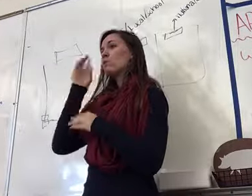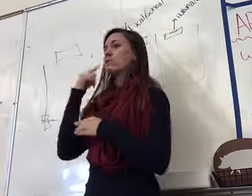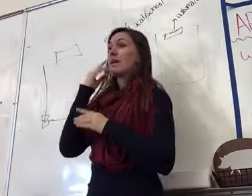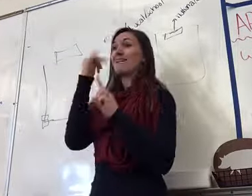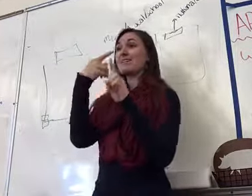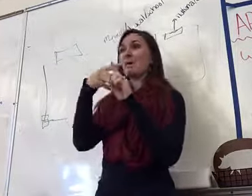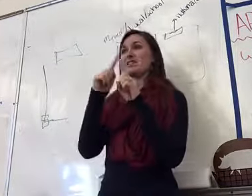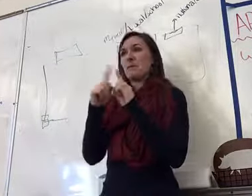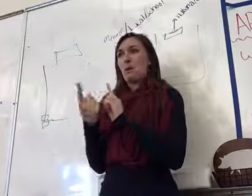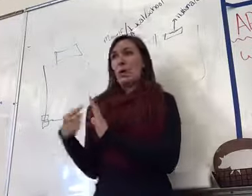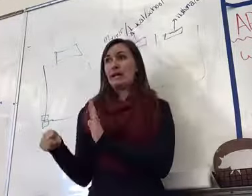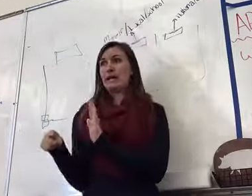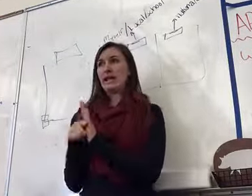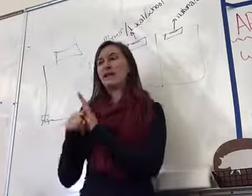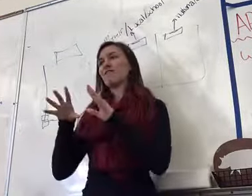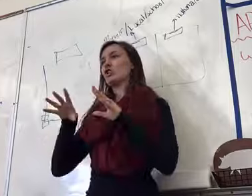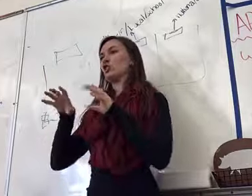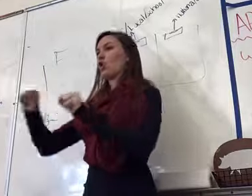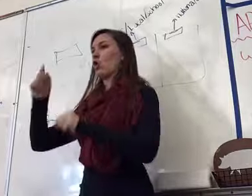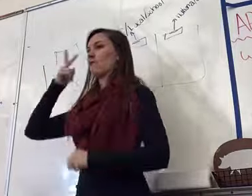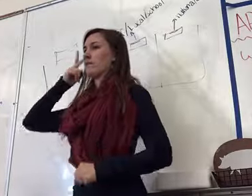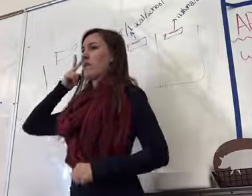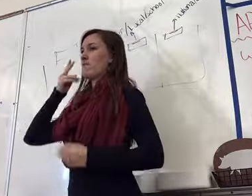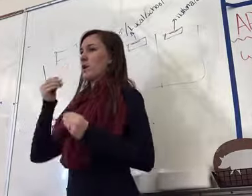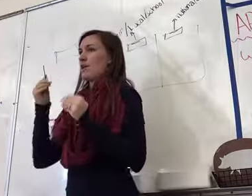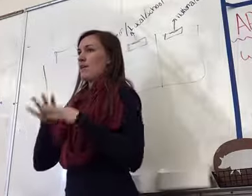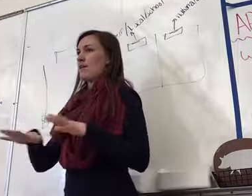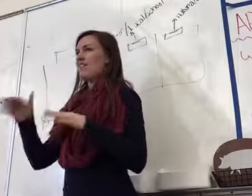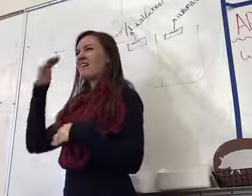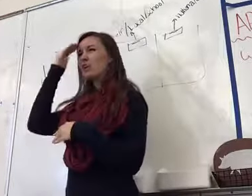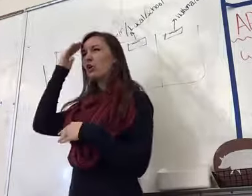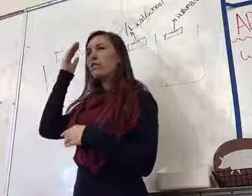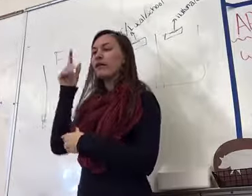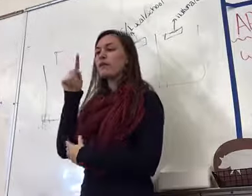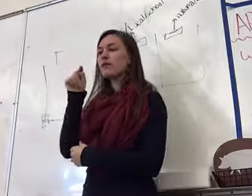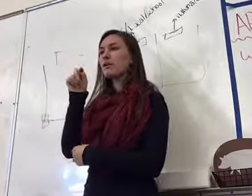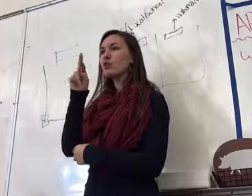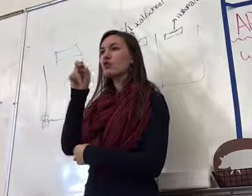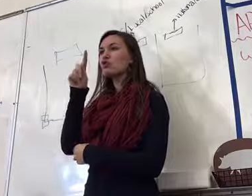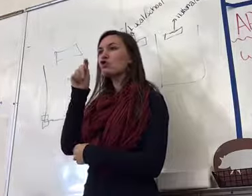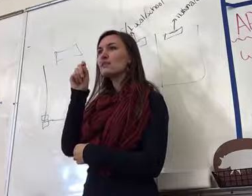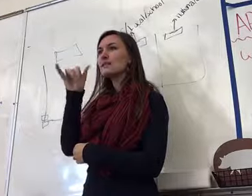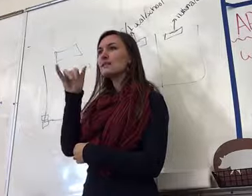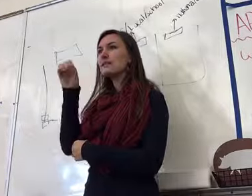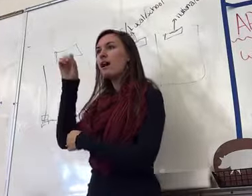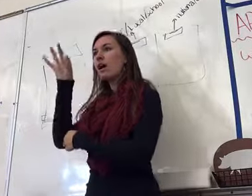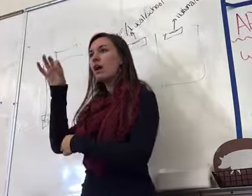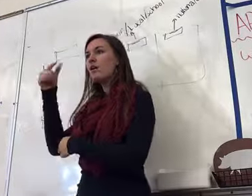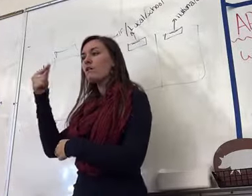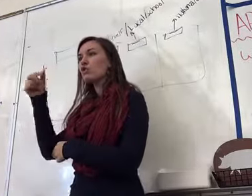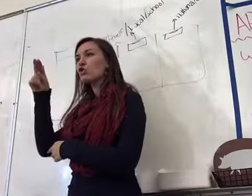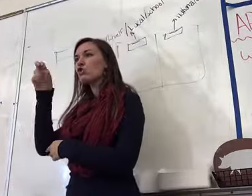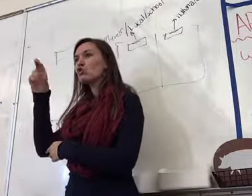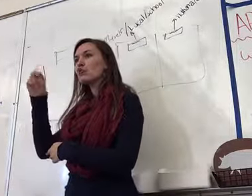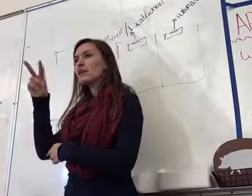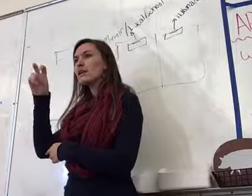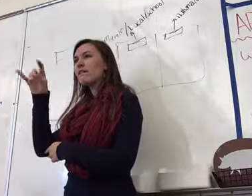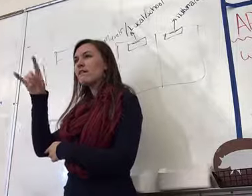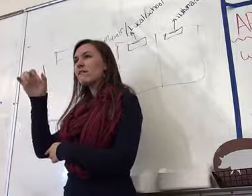did take Native American lands. That's that whole Treaty of Greenville thing that's going to come up later on. But the thing that you need to know for the